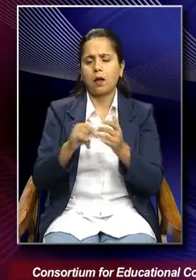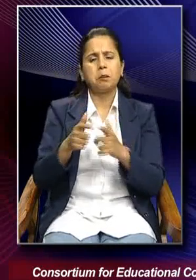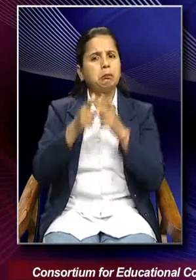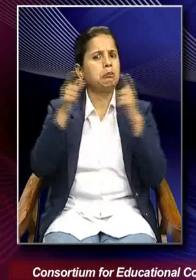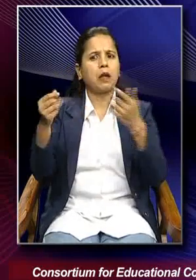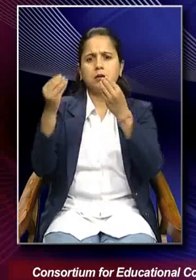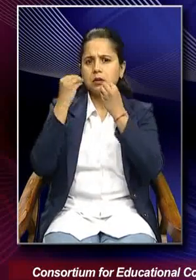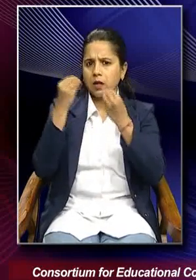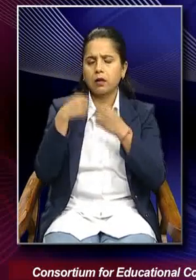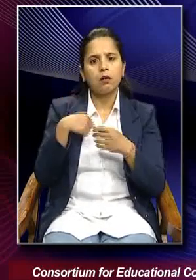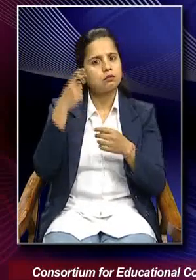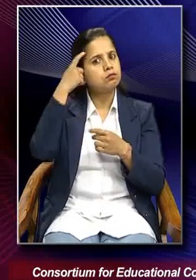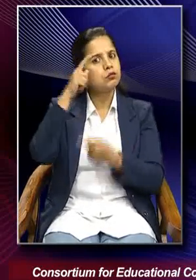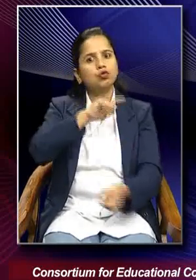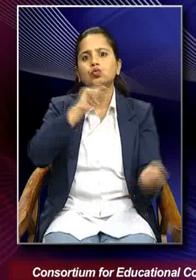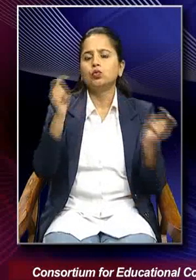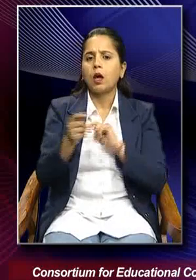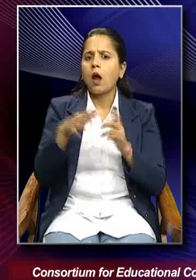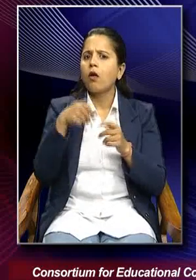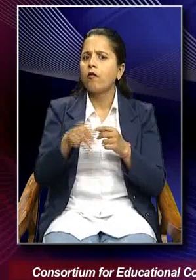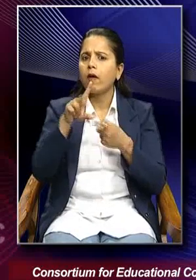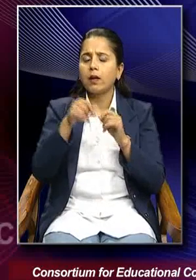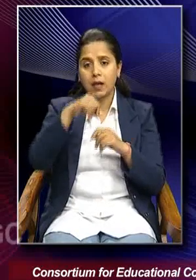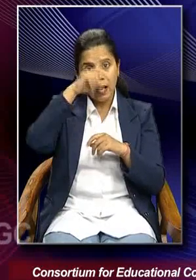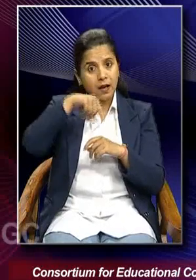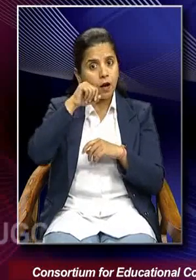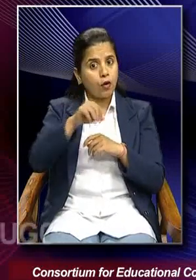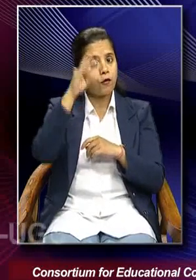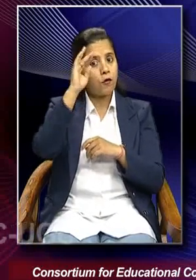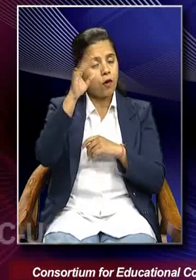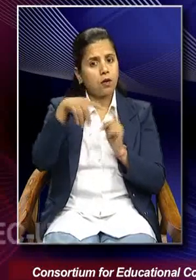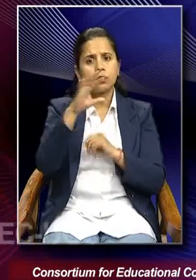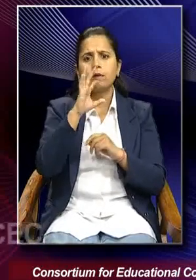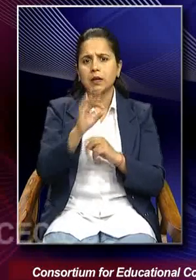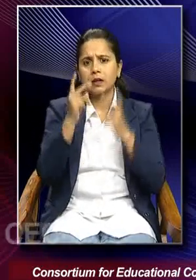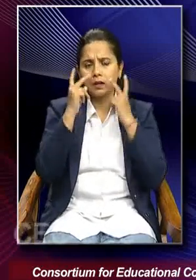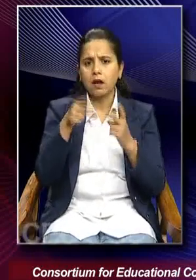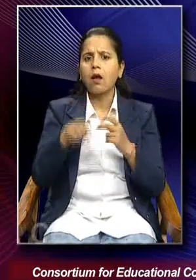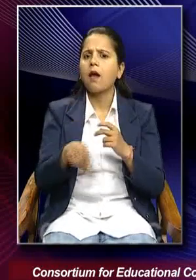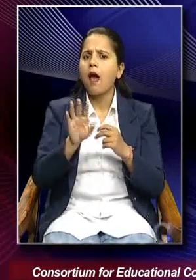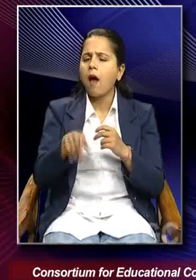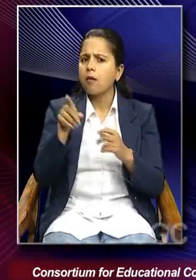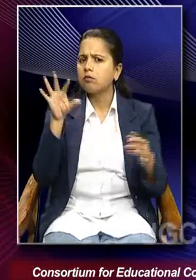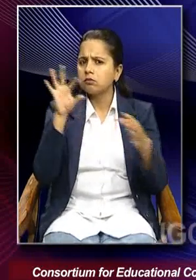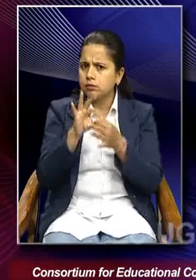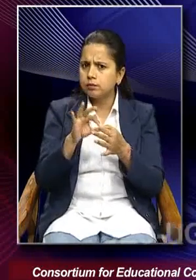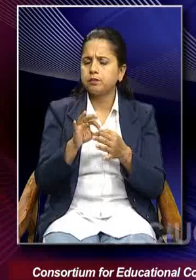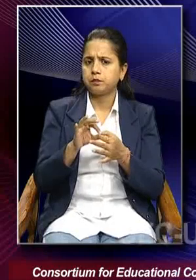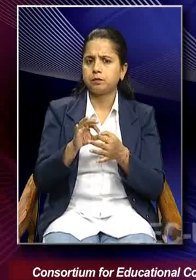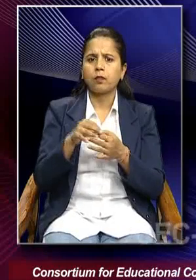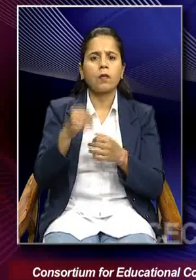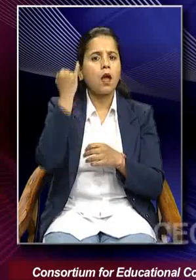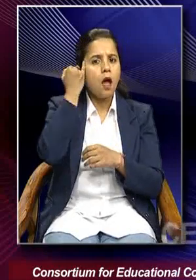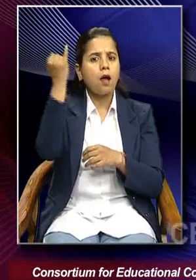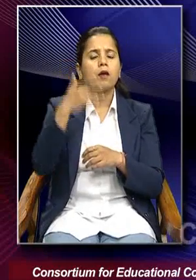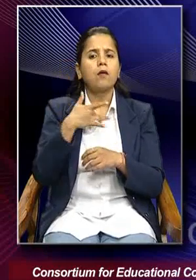and how the various divisions within Indian philosophy is actually based on this idea